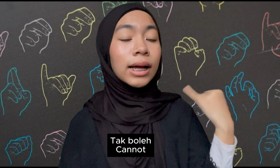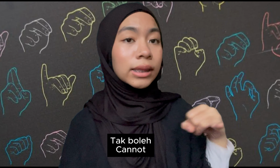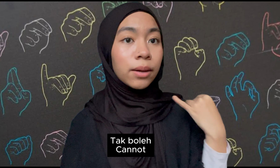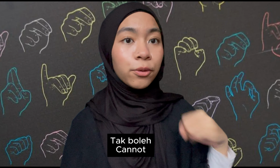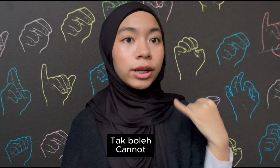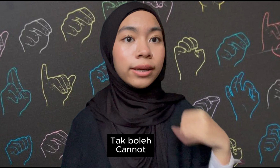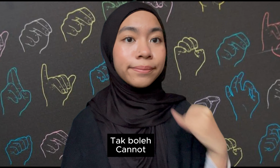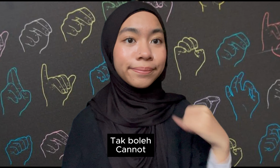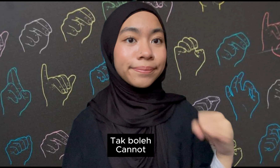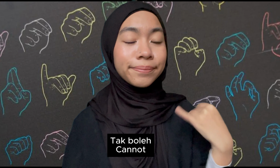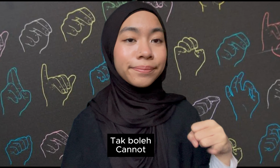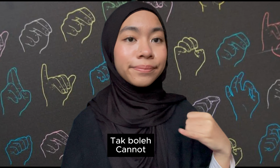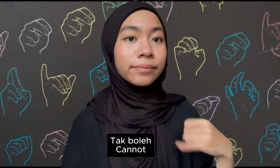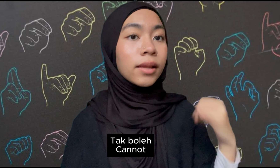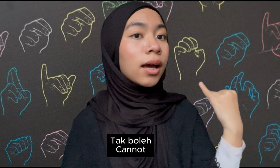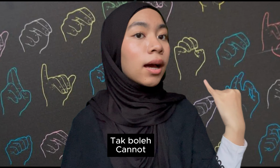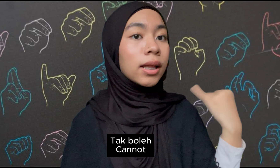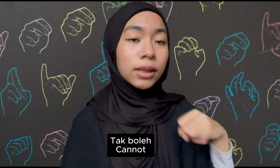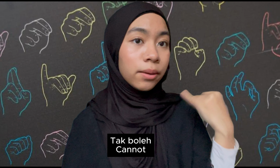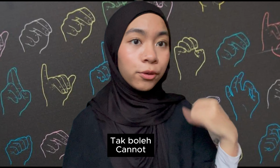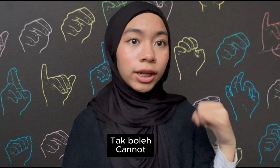Tak boleh. Tak boleh.